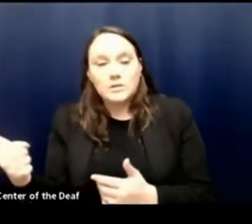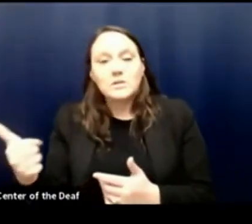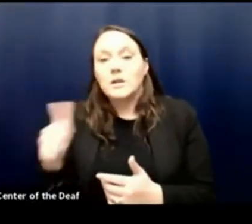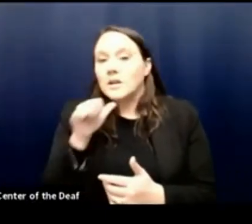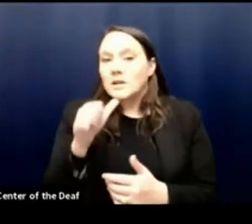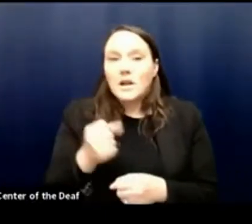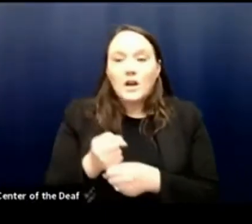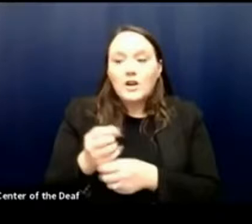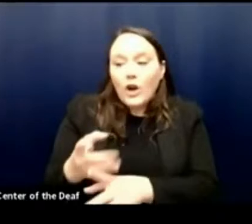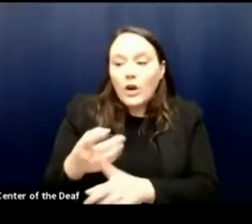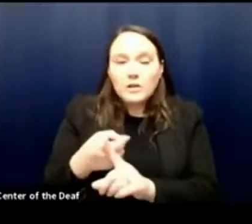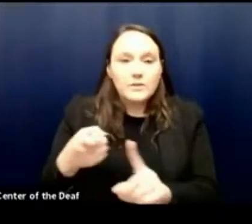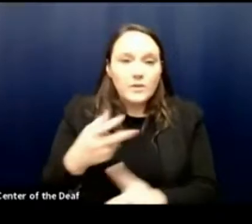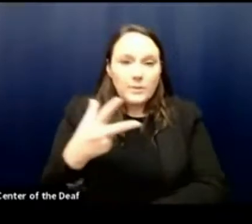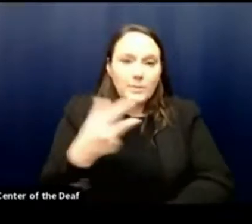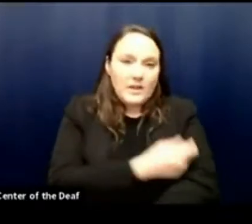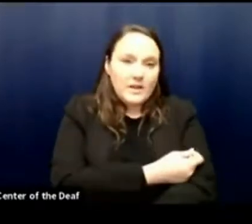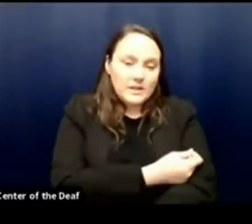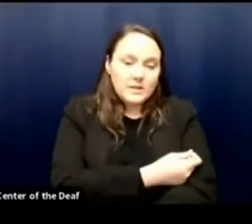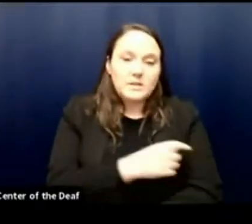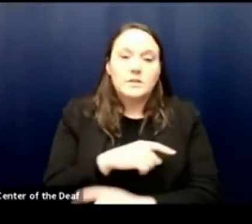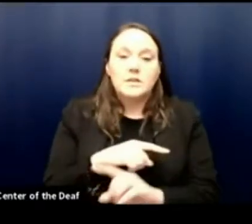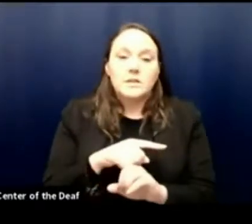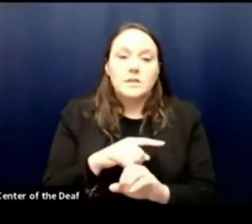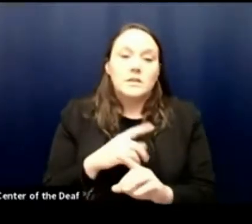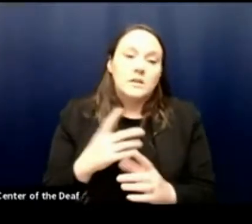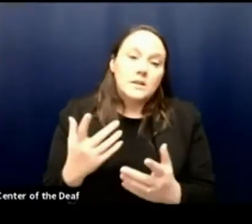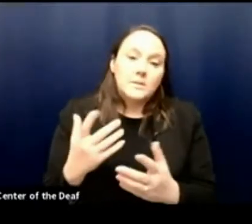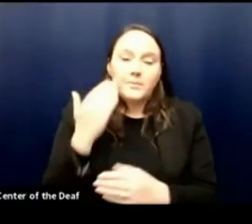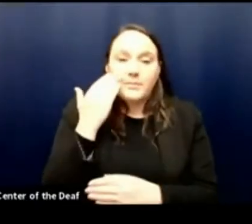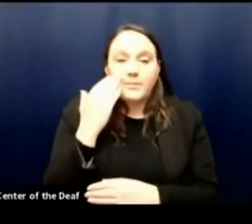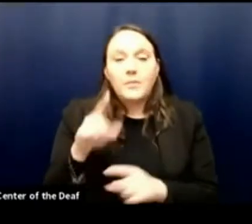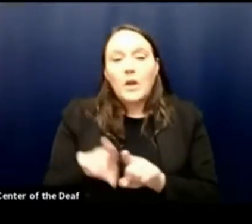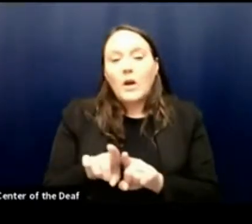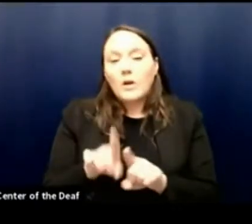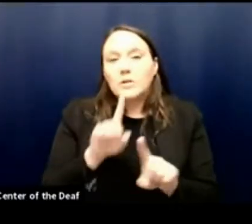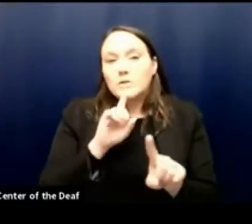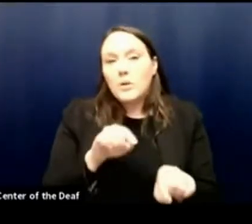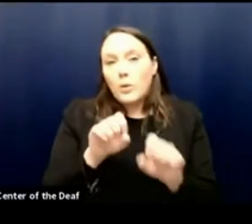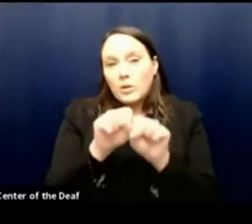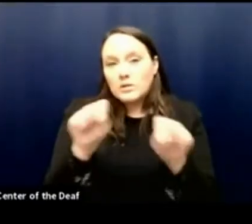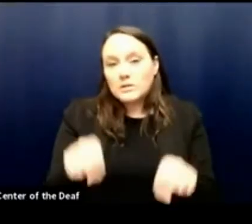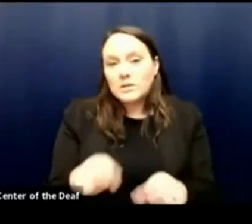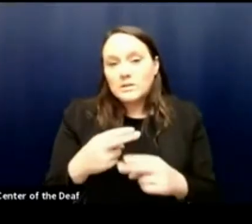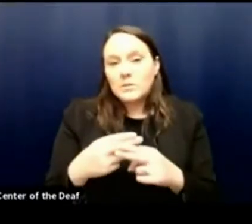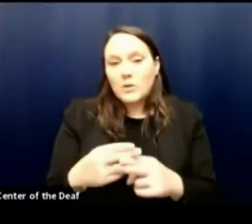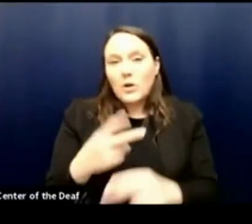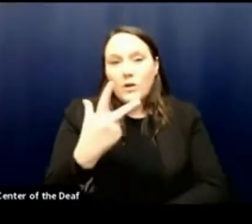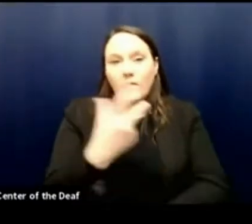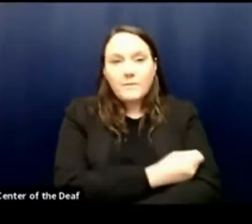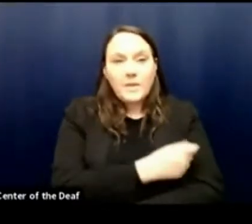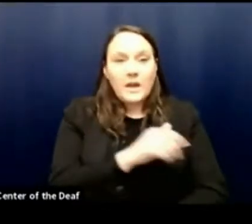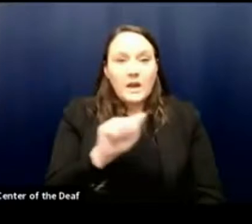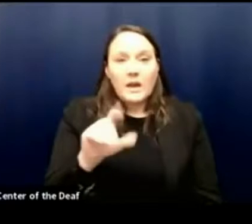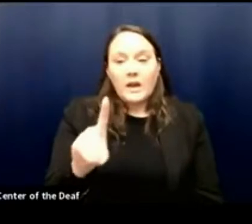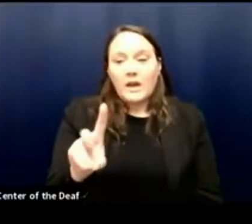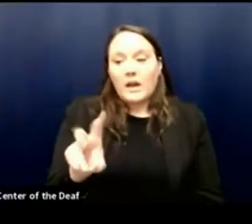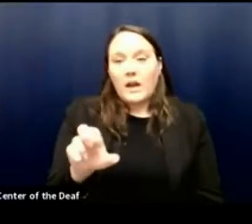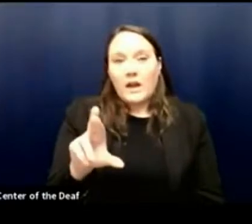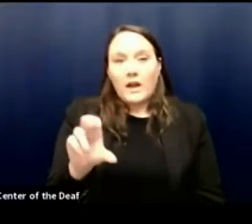vaccine necessarily. And there's also a reporting system called the Vaccine Adverse Event Reporting